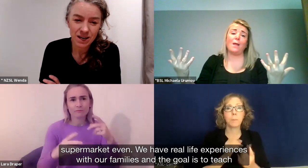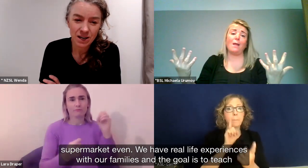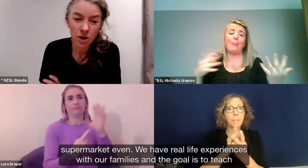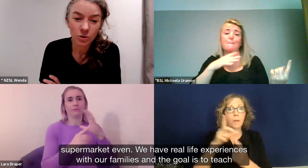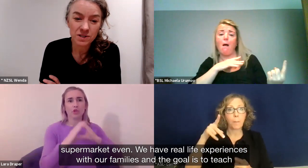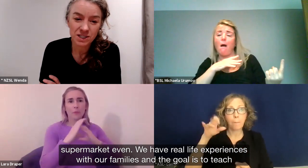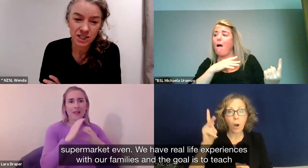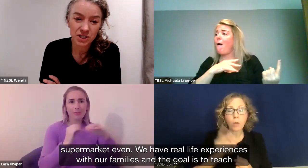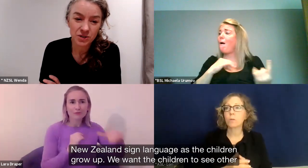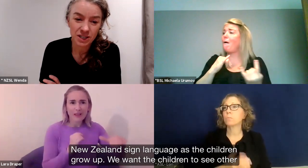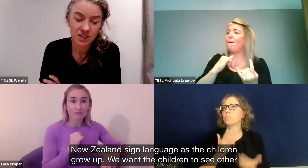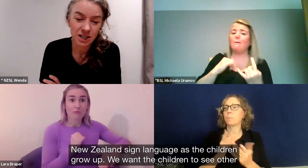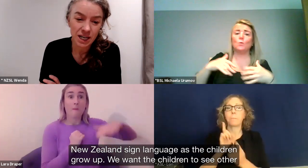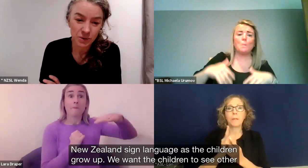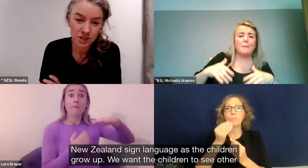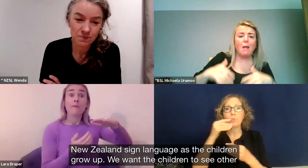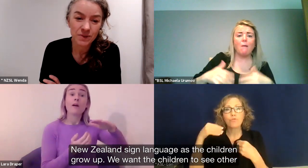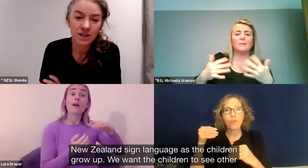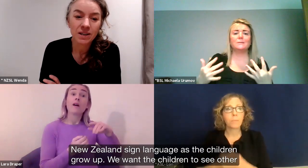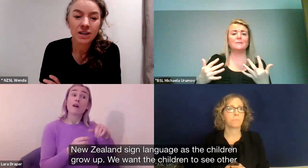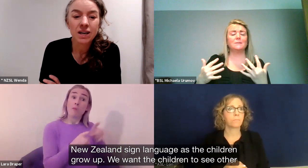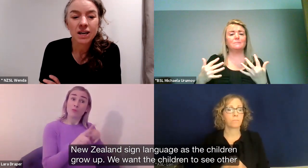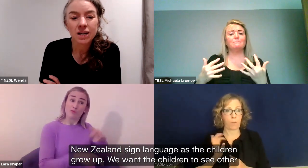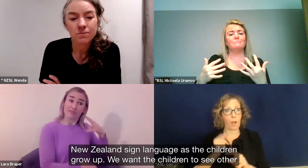And our goal is to teach New Zealand sign language.